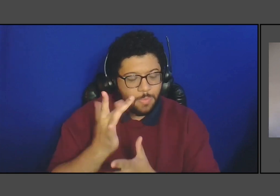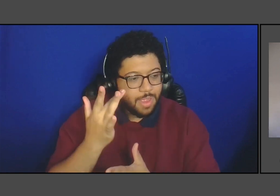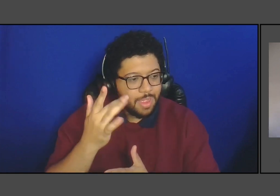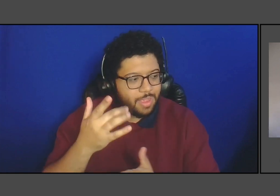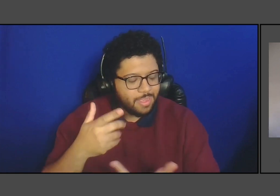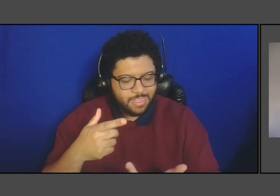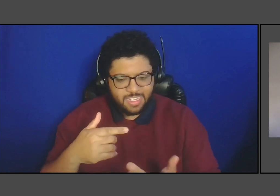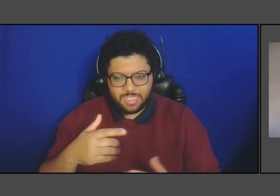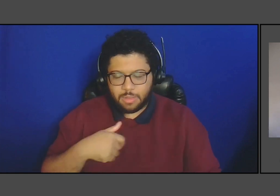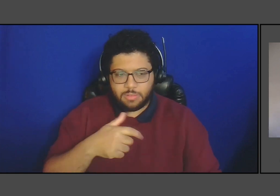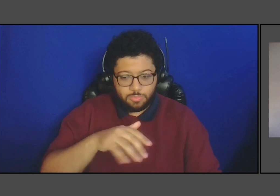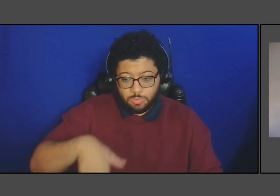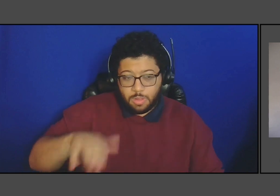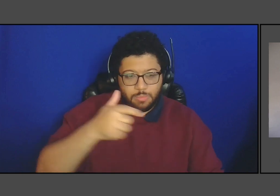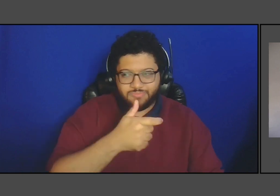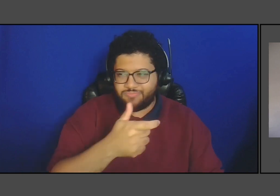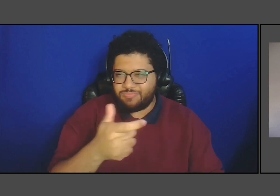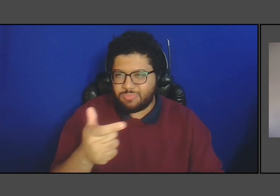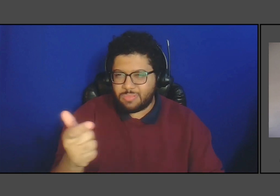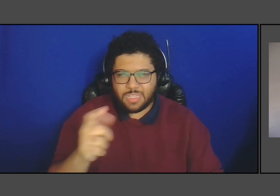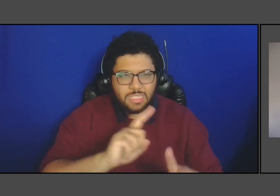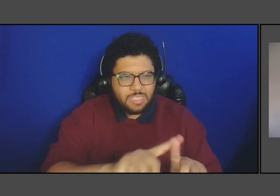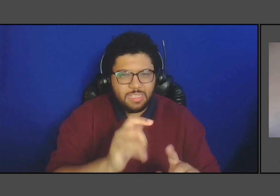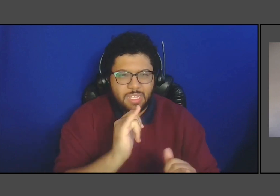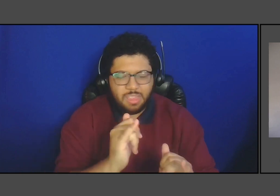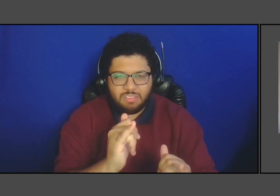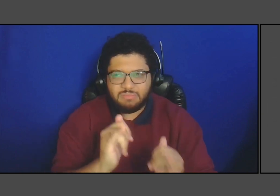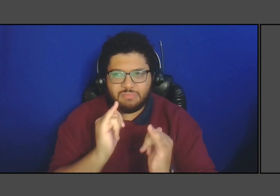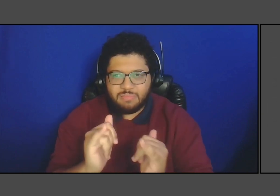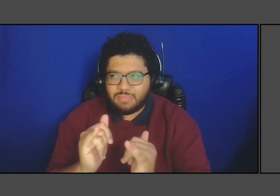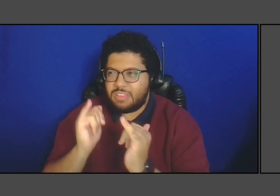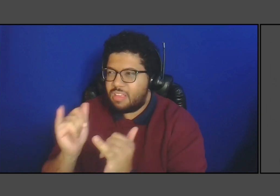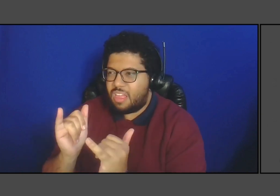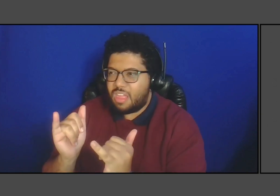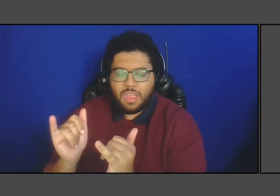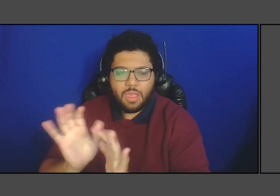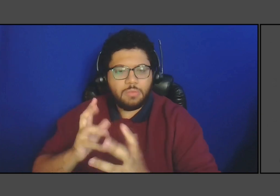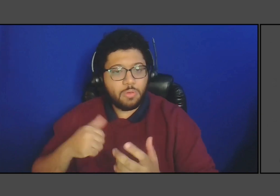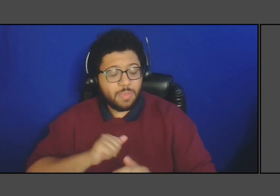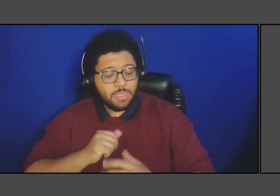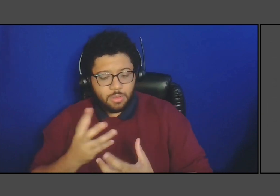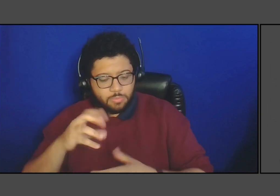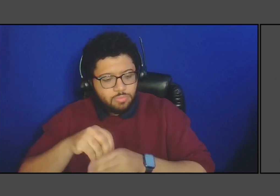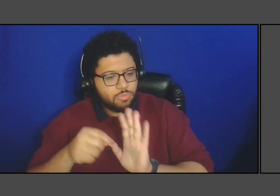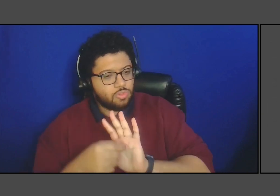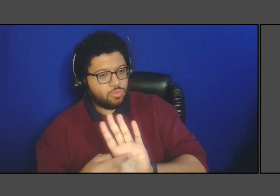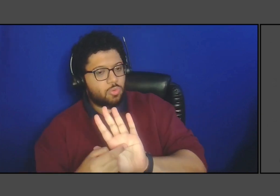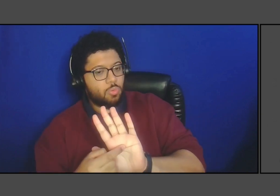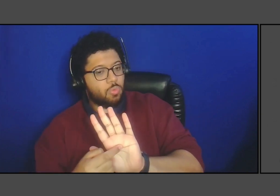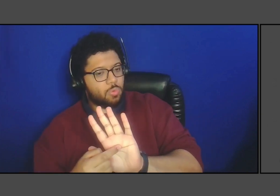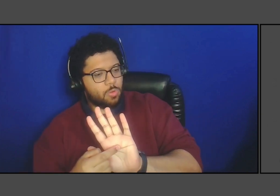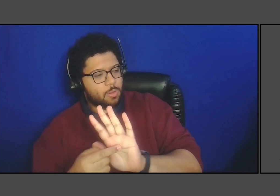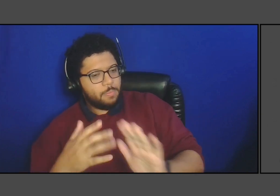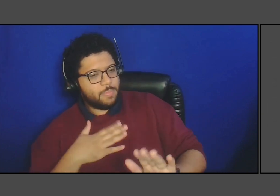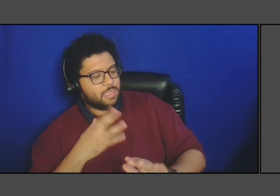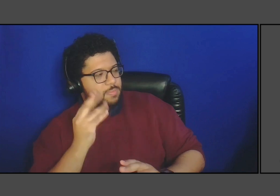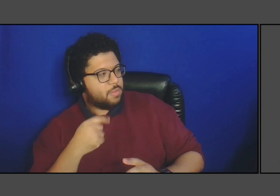growing up. And if you could say more about like coming to film, because